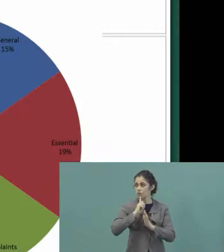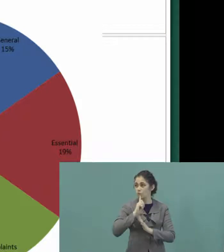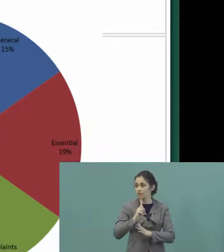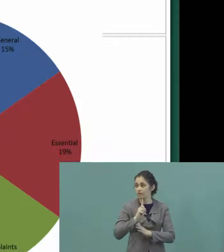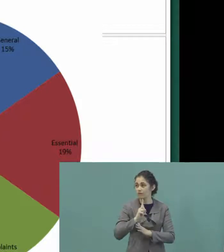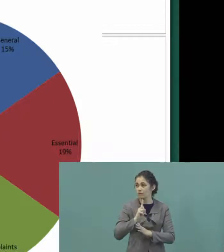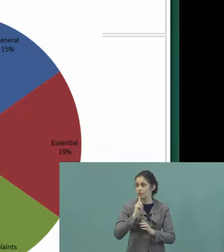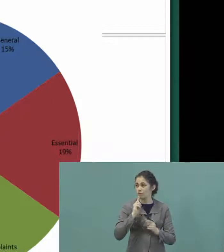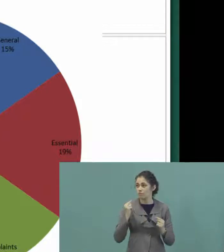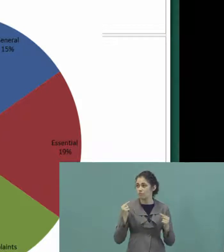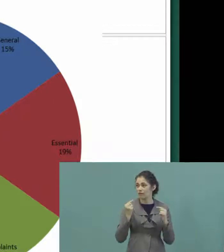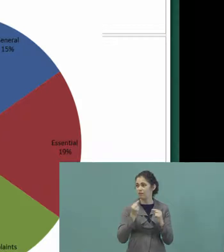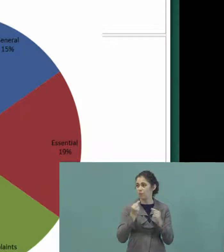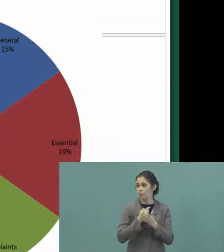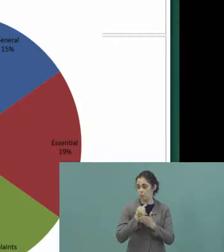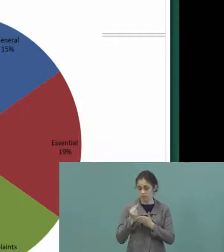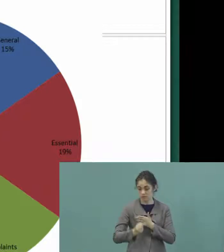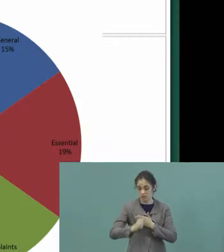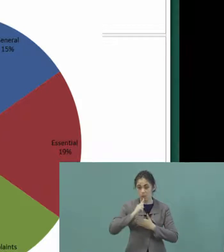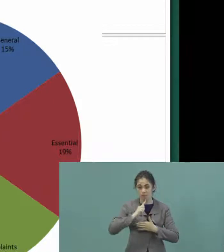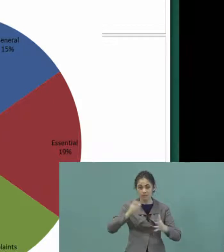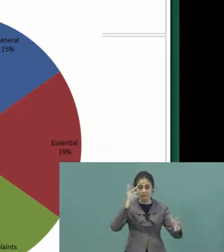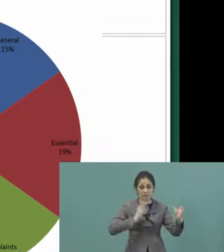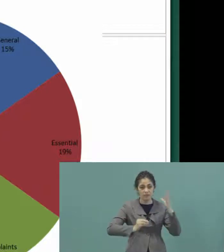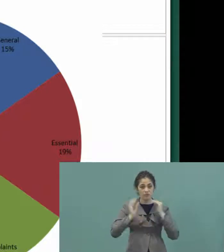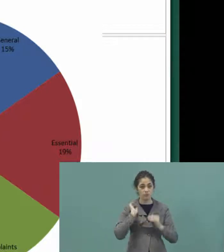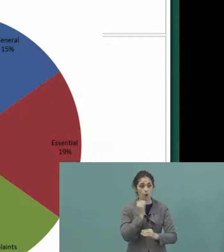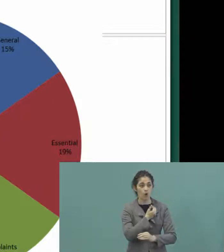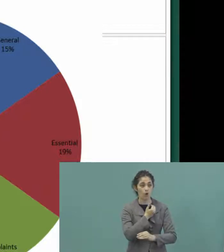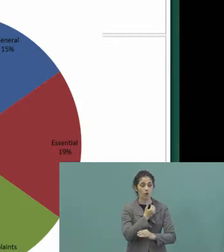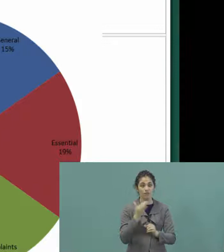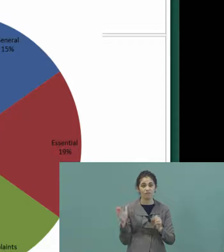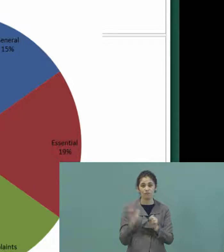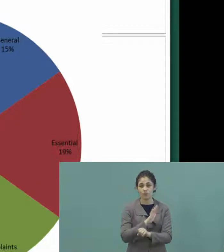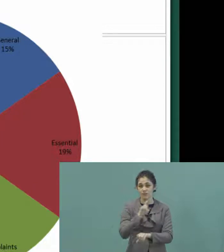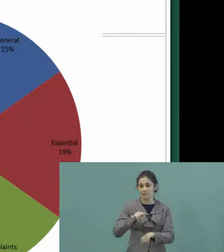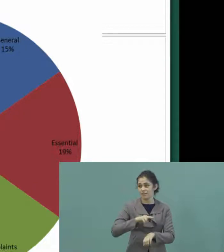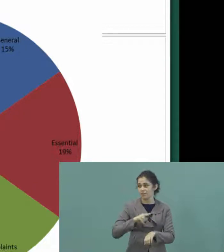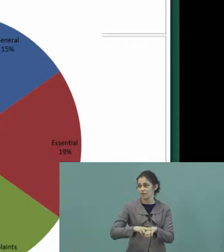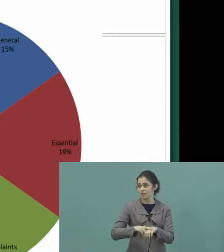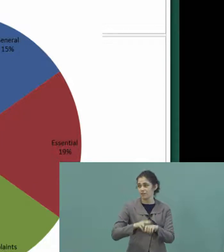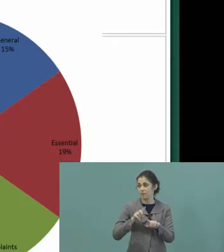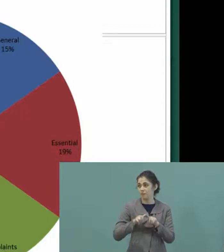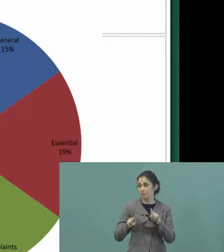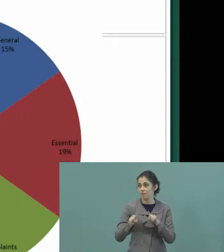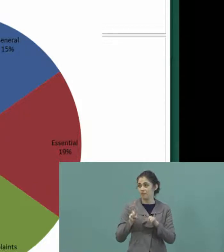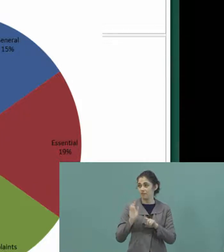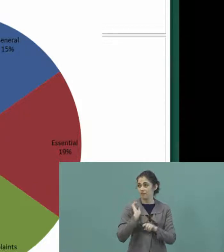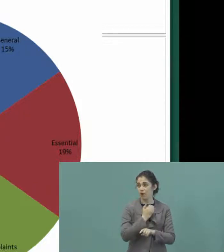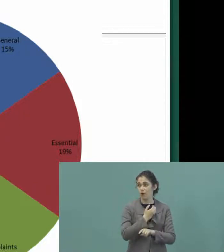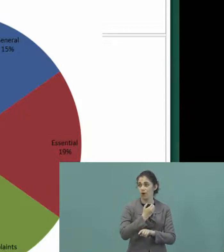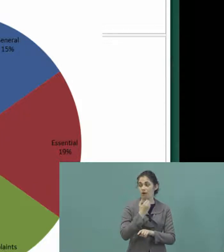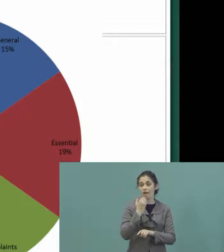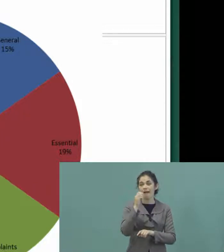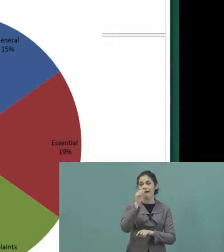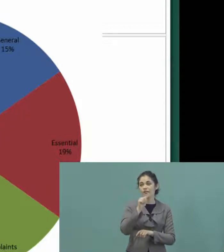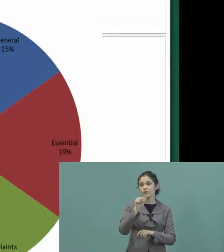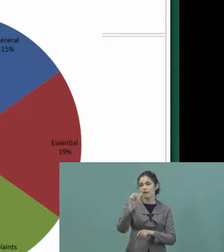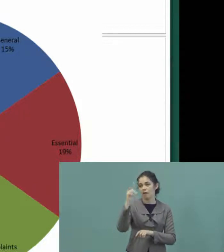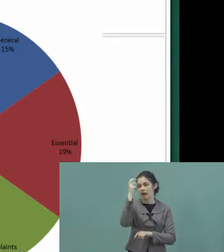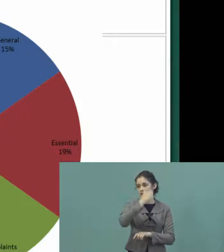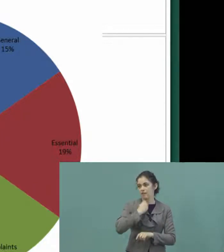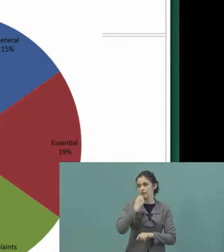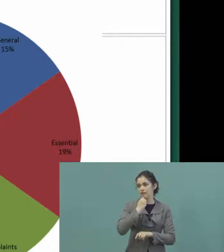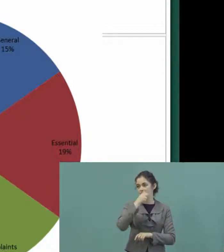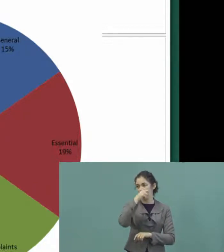profoundly painful and difficult week this has been for our entire nation, but particularly for African American communities